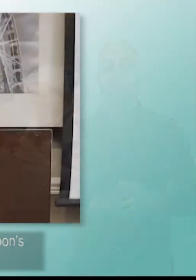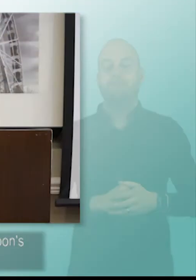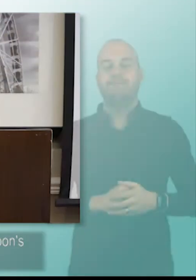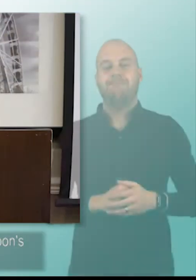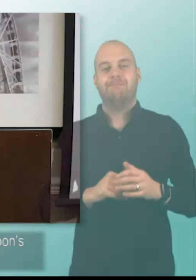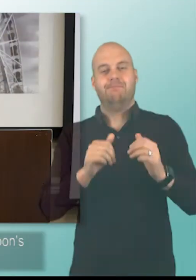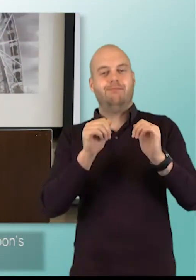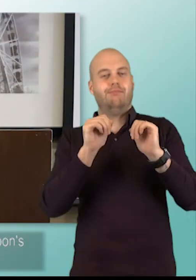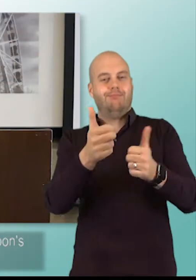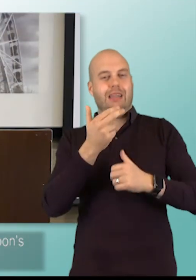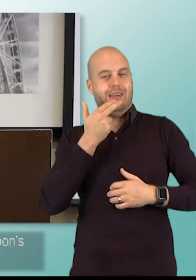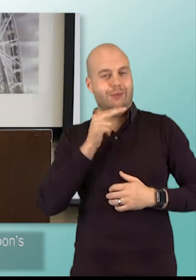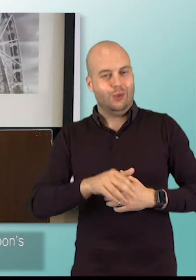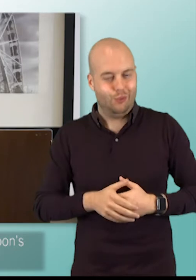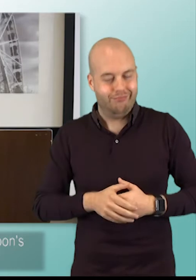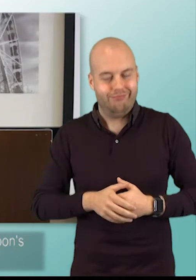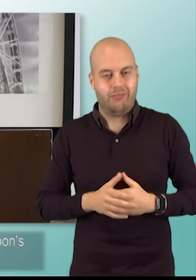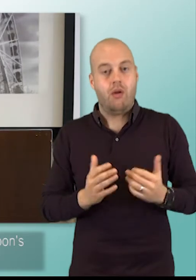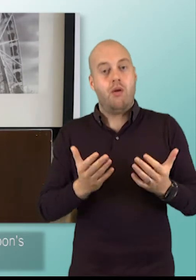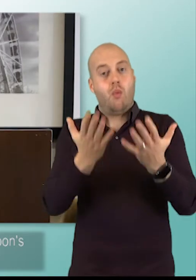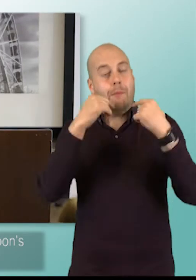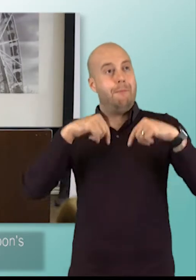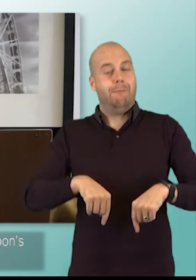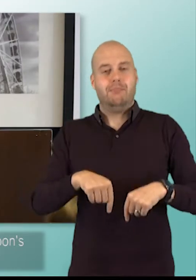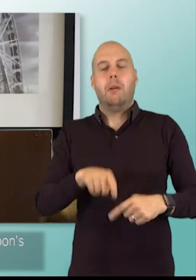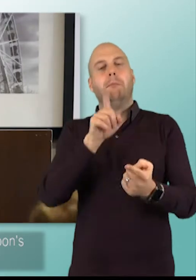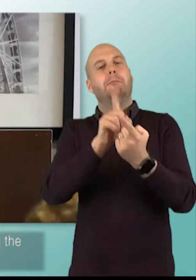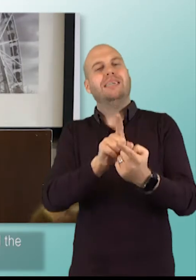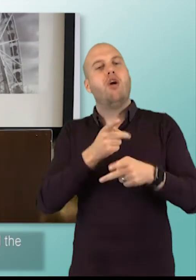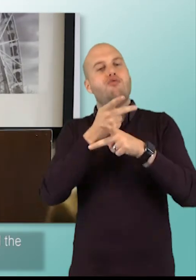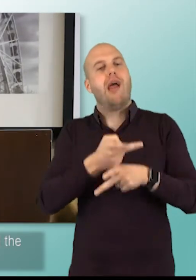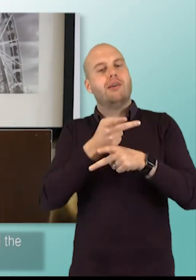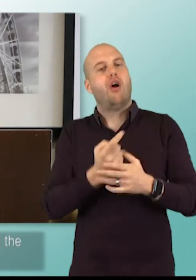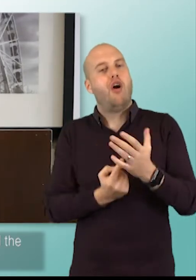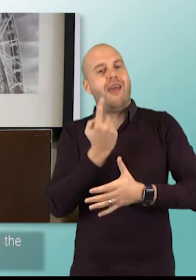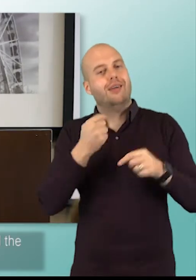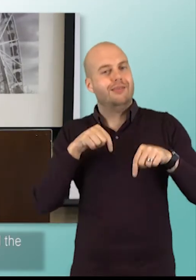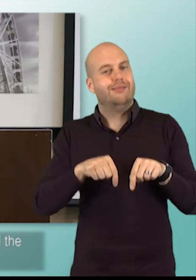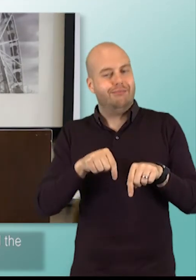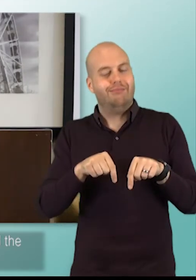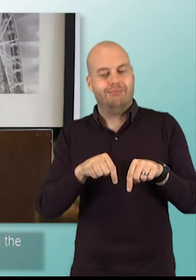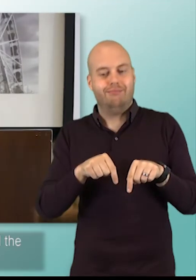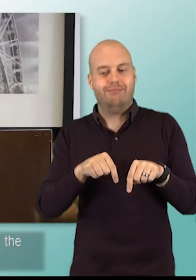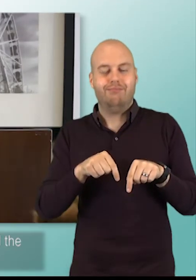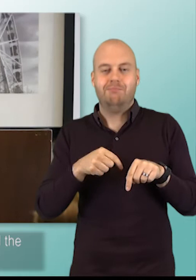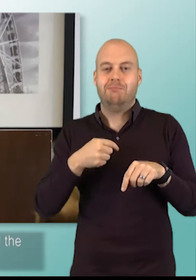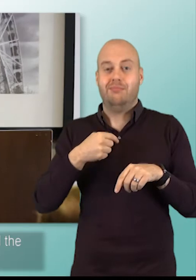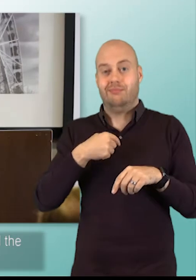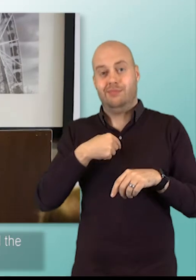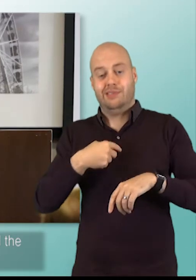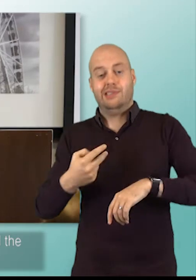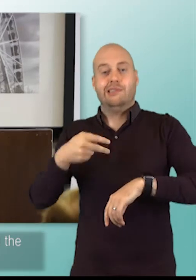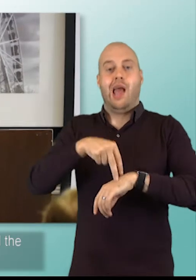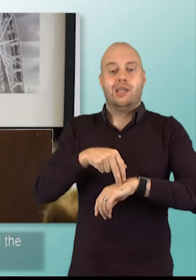Good afternoon, everyone. Welcome to this afternoon's Meet the Regulator event. You can probably see I'm not going to stand behind the podium. Hopefully